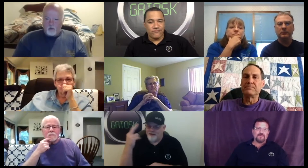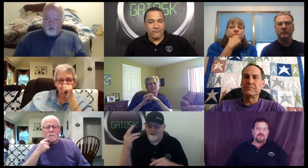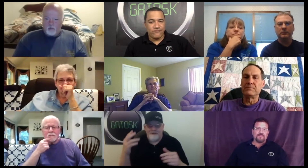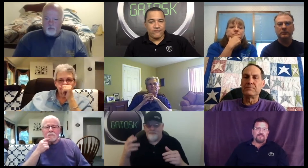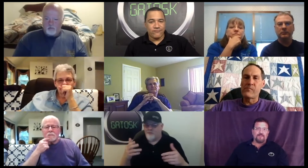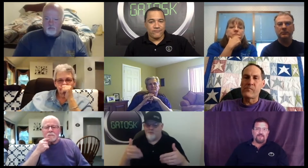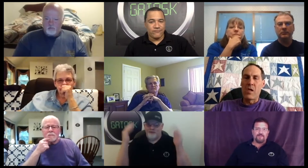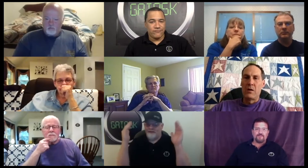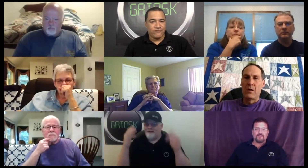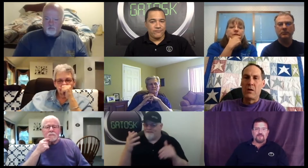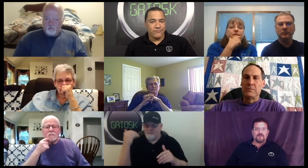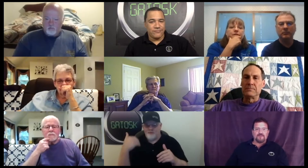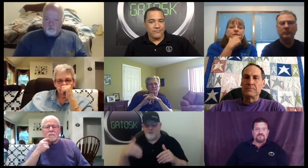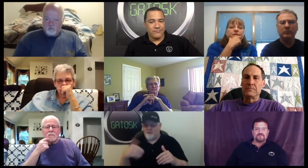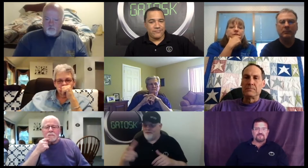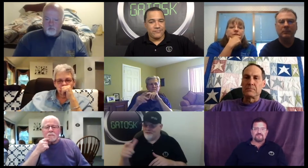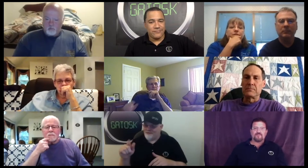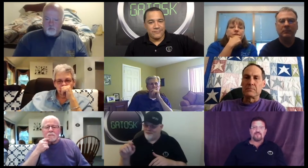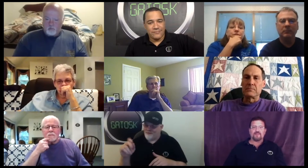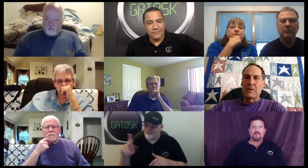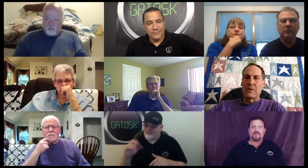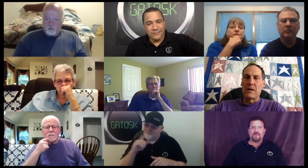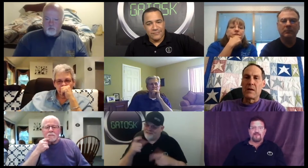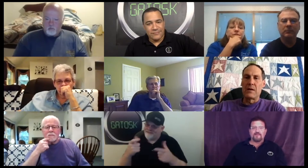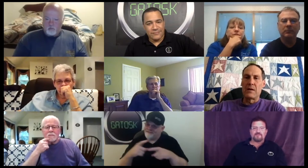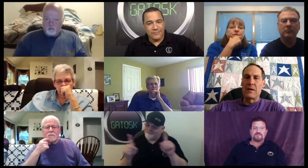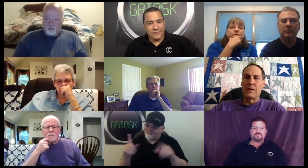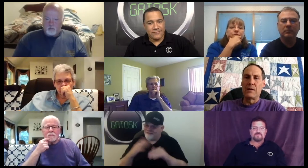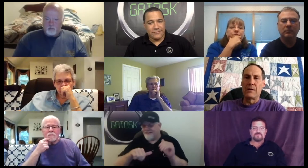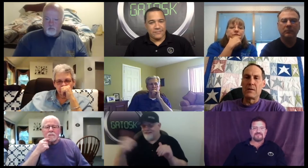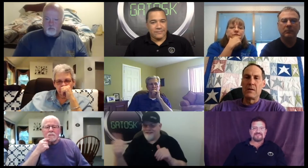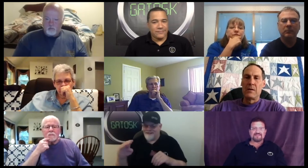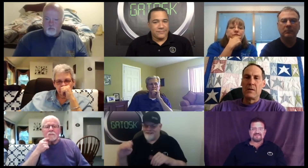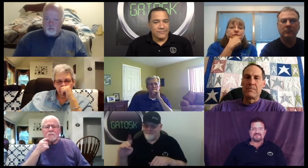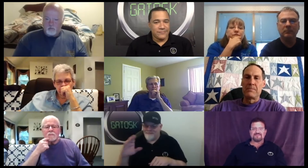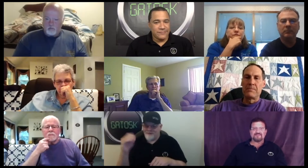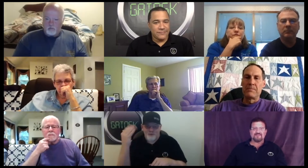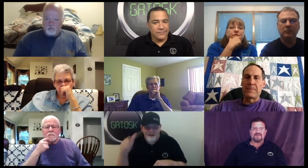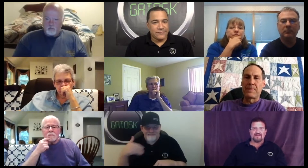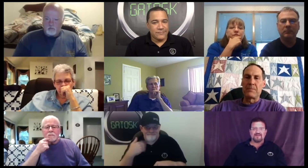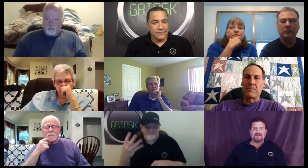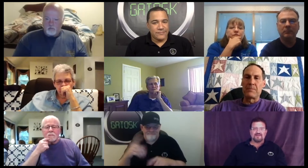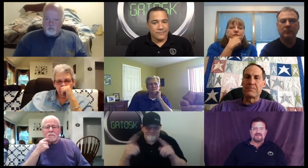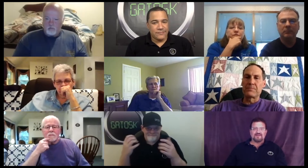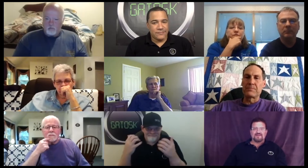That's right. So it's pretty overwhelming. I mean, Gatosk is much different than other MLM companies because there's